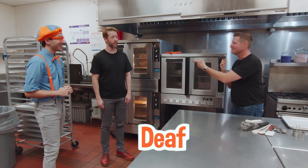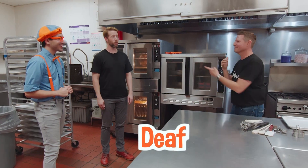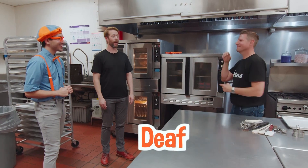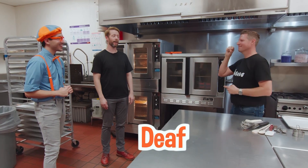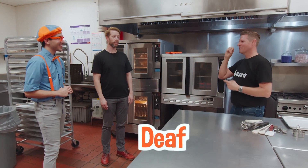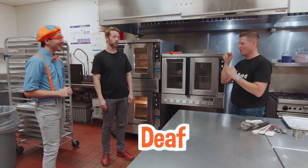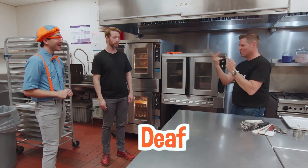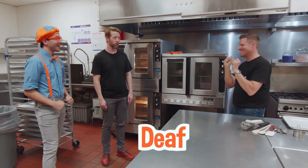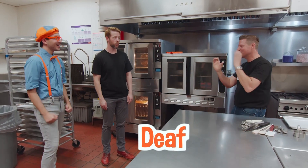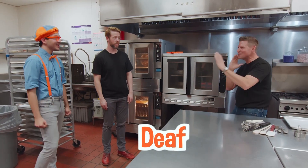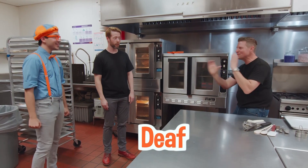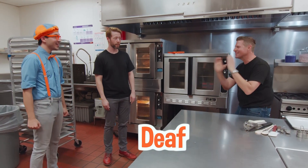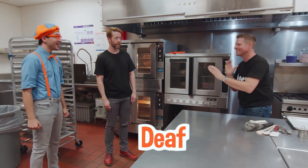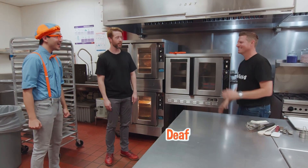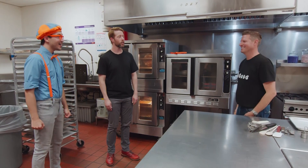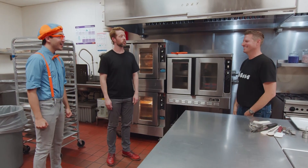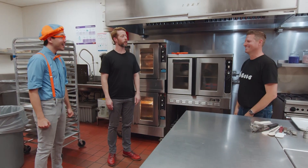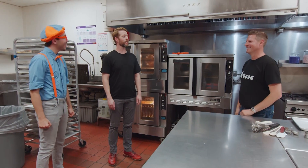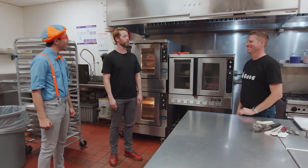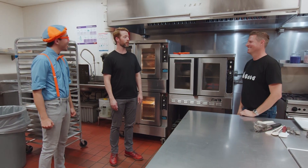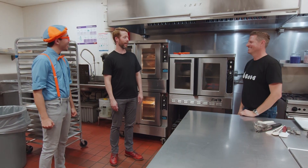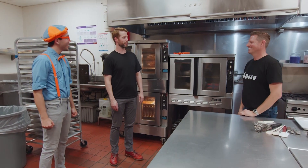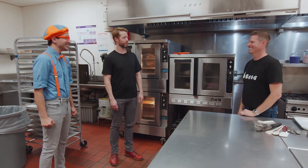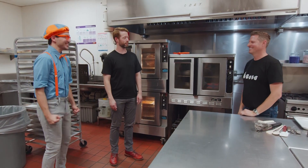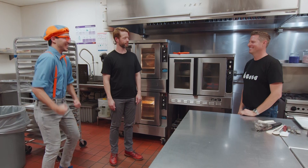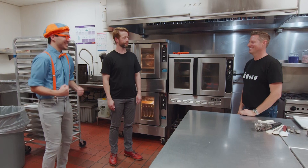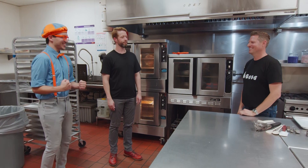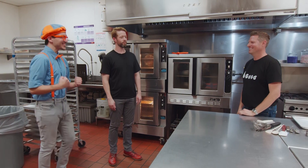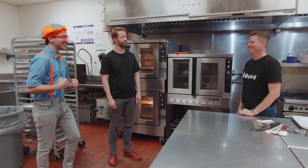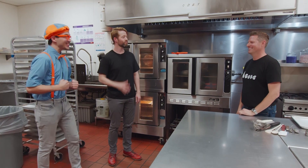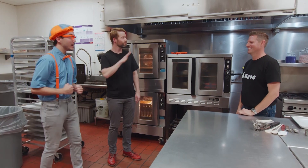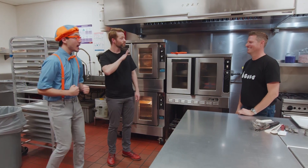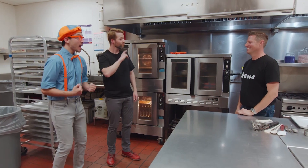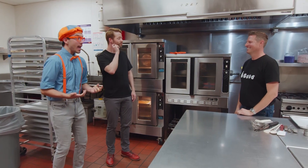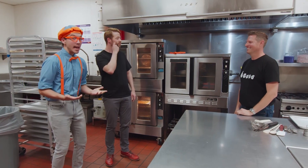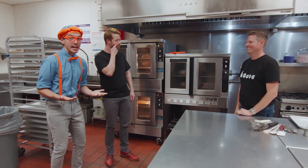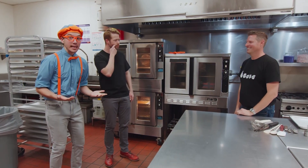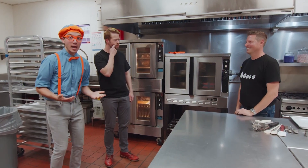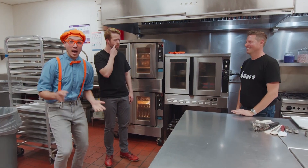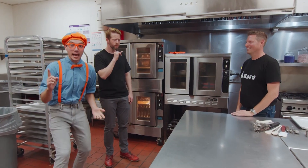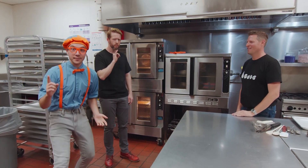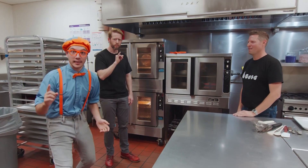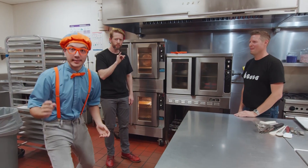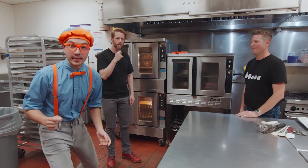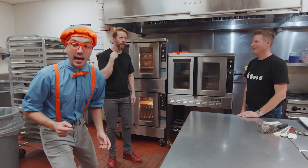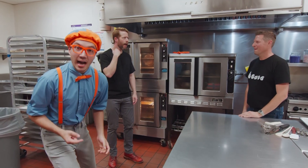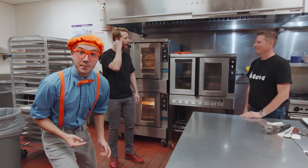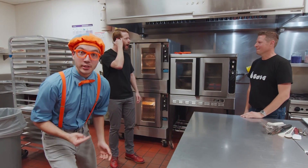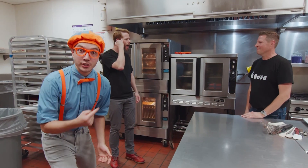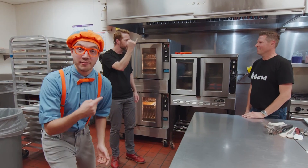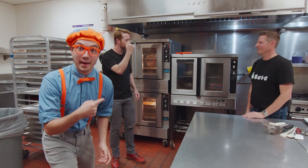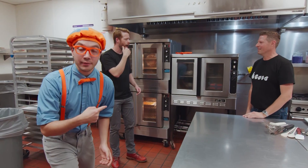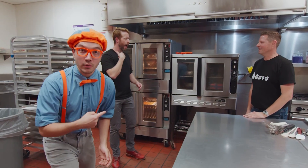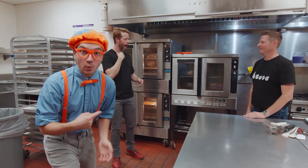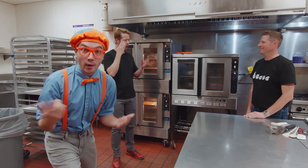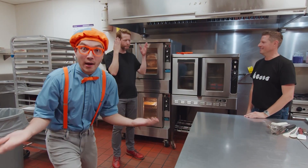so that's why I have an interpreter who's here with me, so we can communicate. Ooh, that's so cool! Hey! I have an idea! I